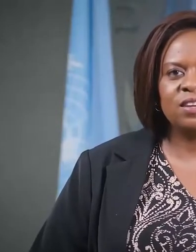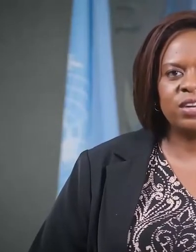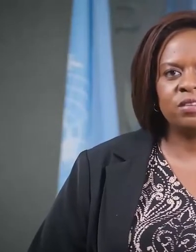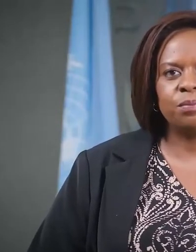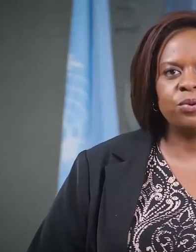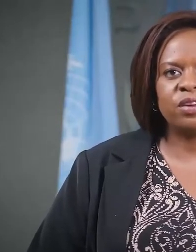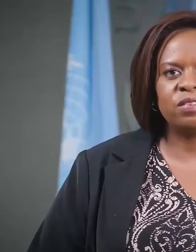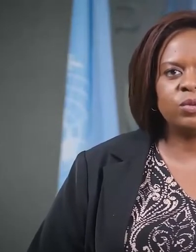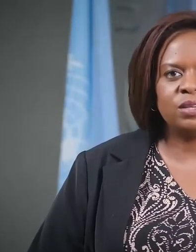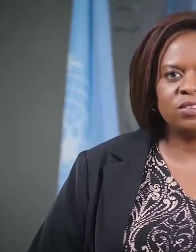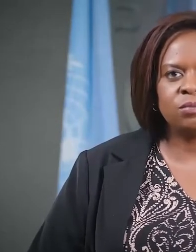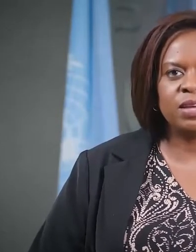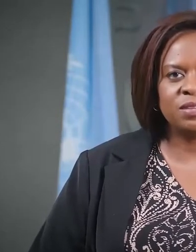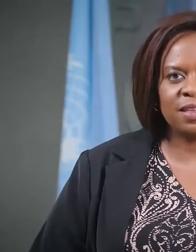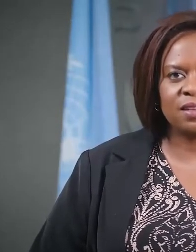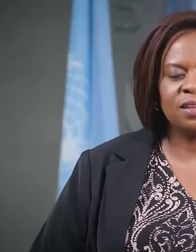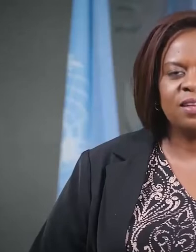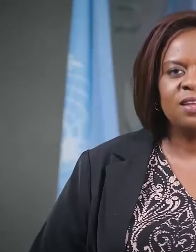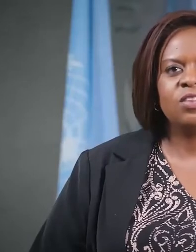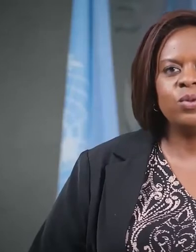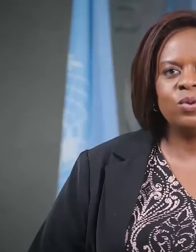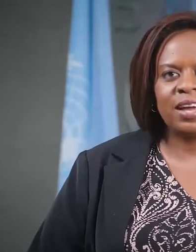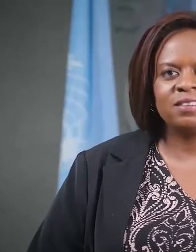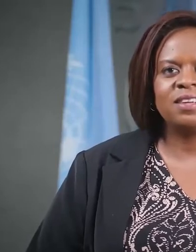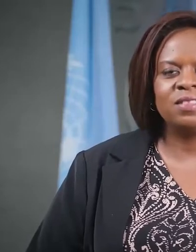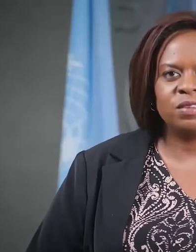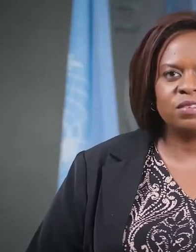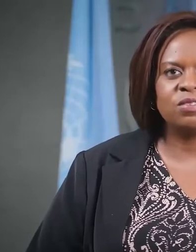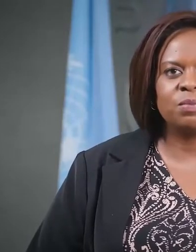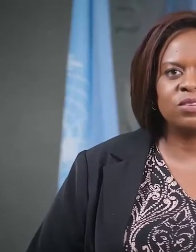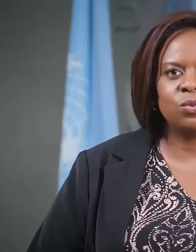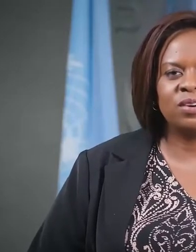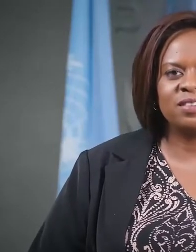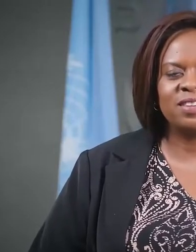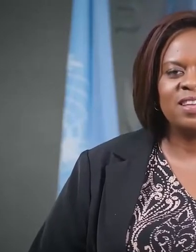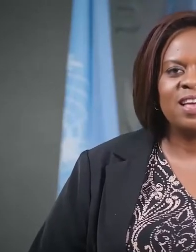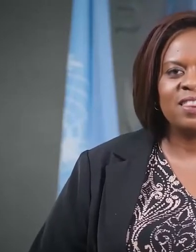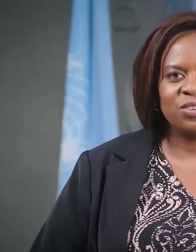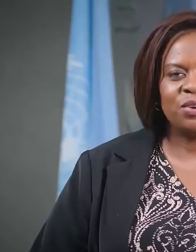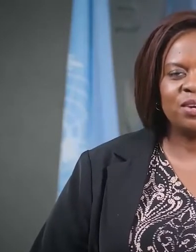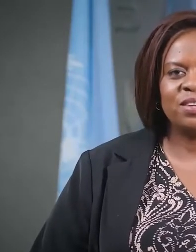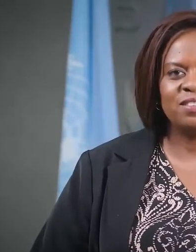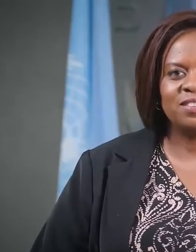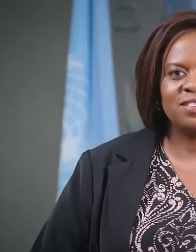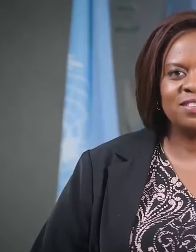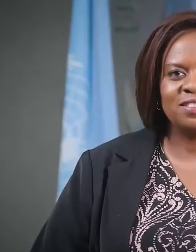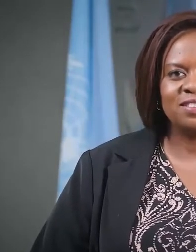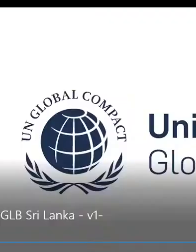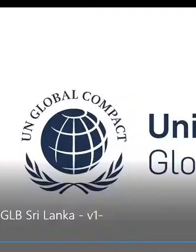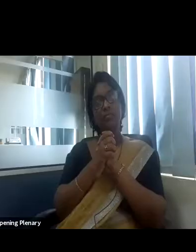and accelerating the progress that we need to make together as we unite in the business of a better world. Thank you very